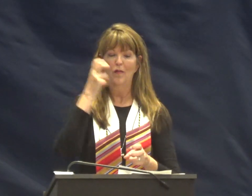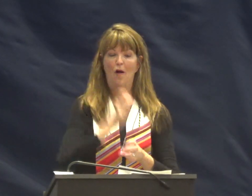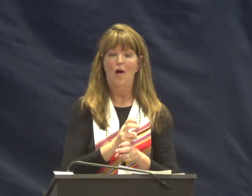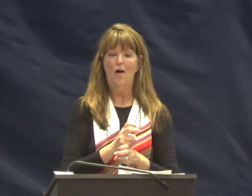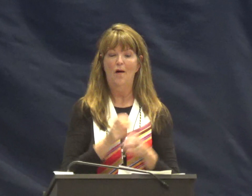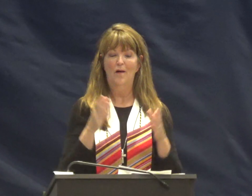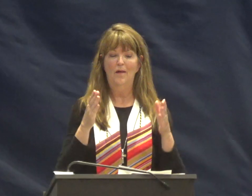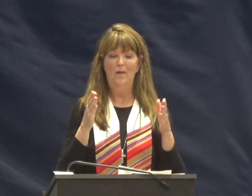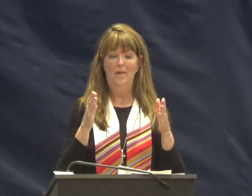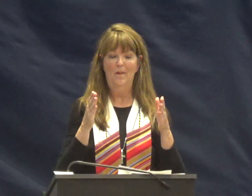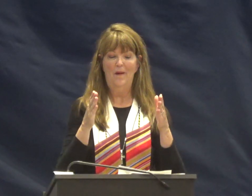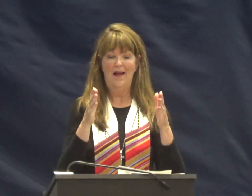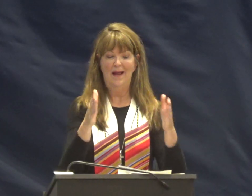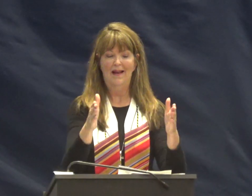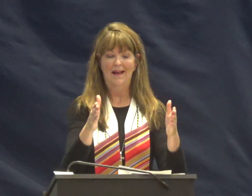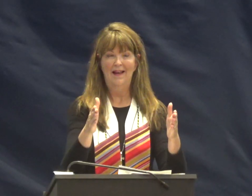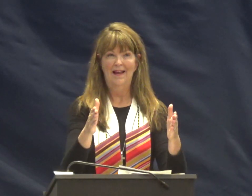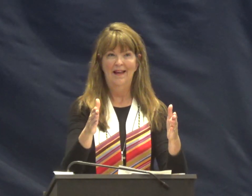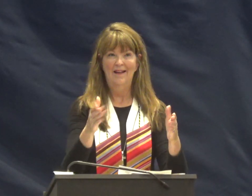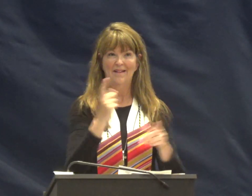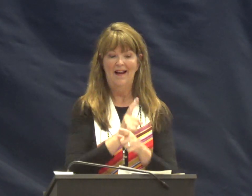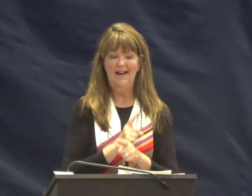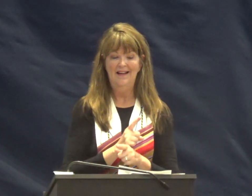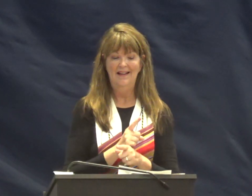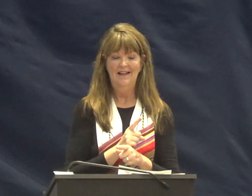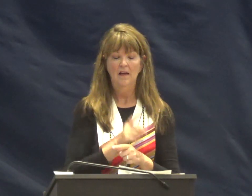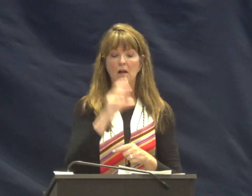And Jonah learned that the hard way.